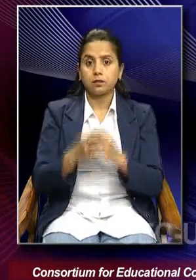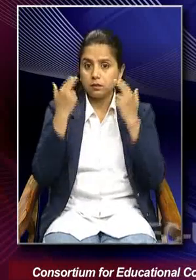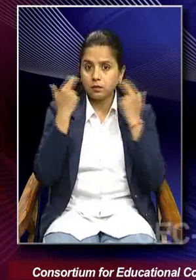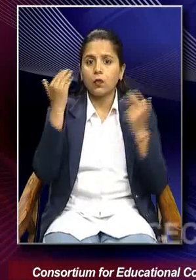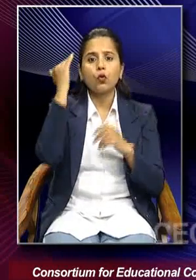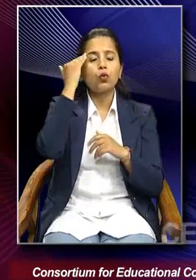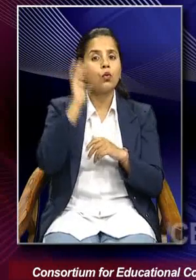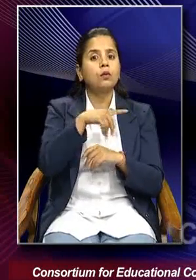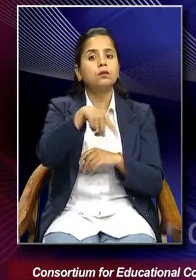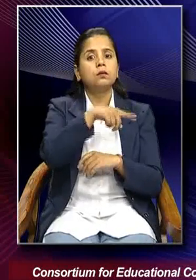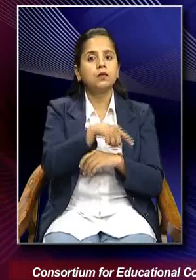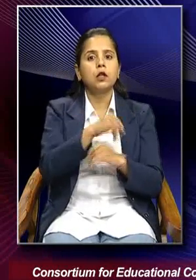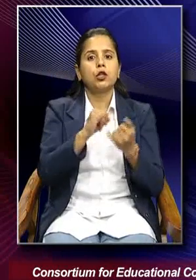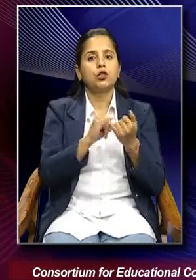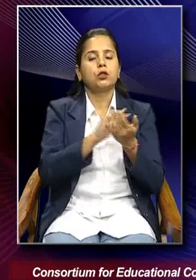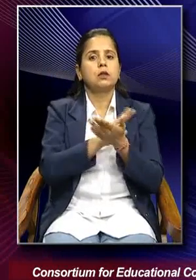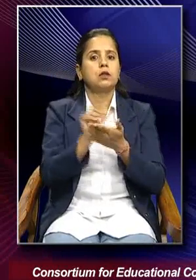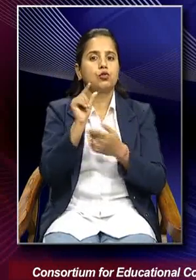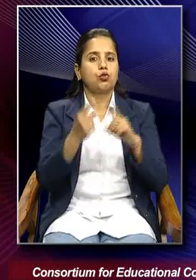popularly known as Shad Darshan.